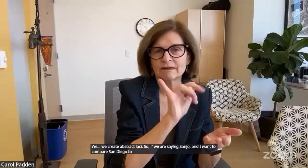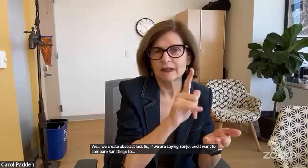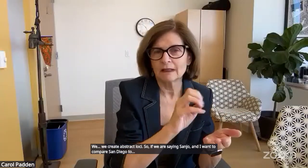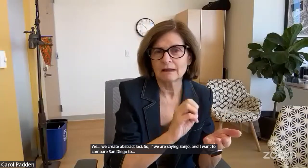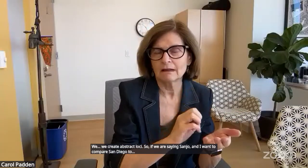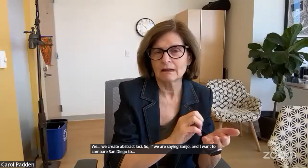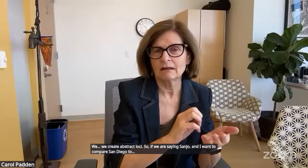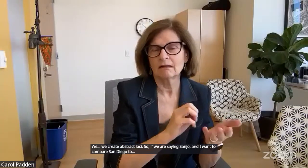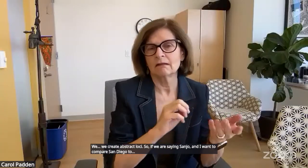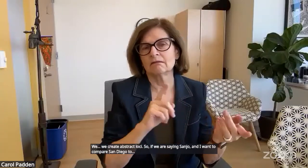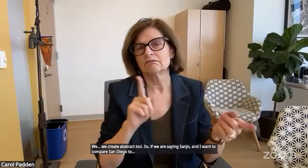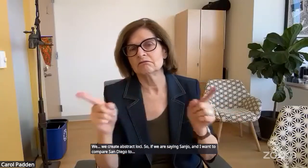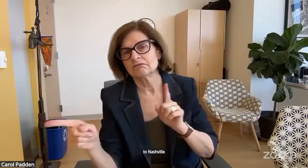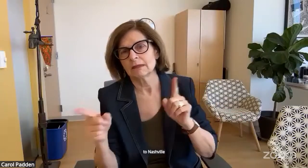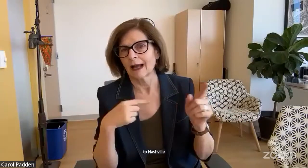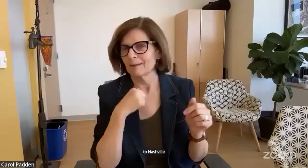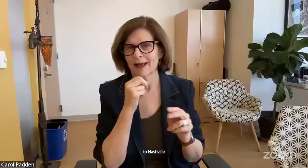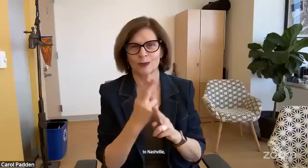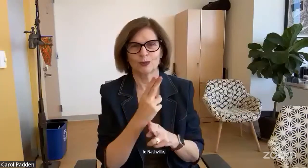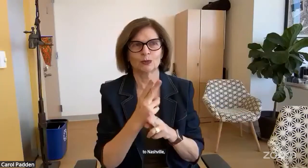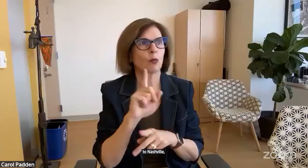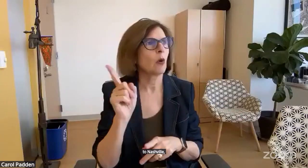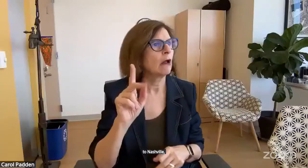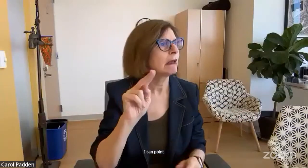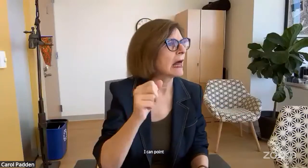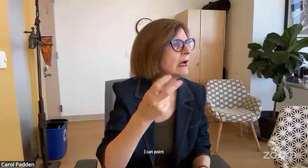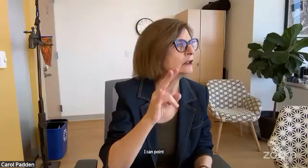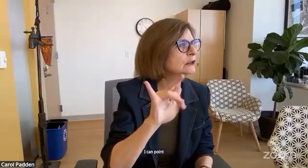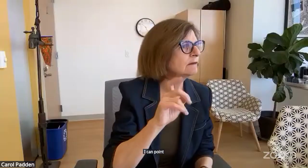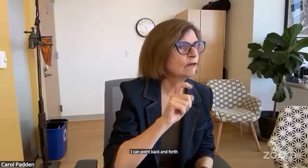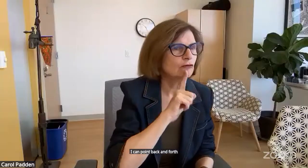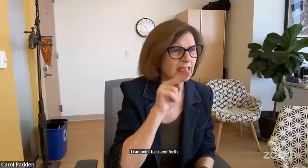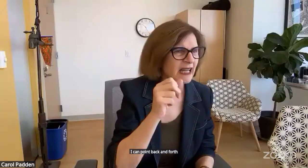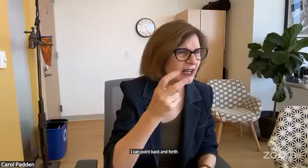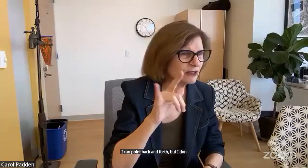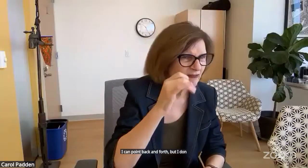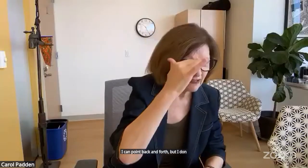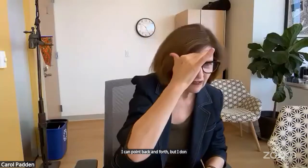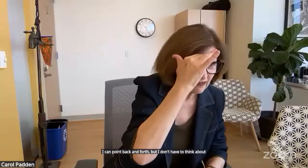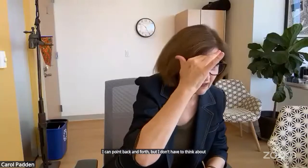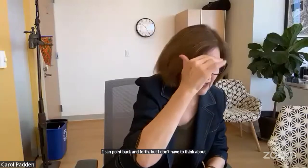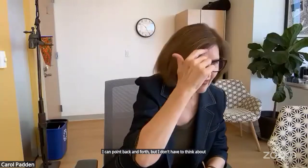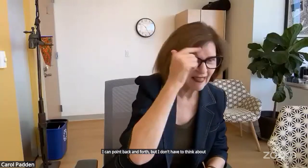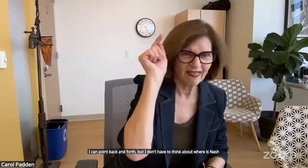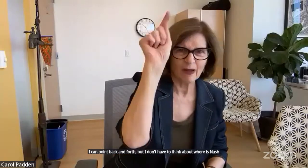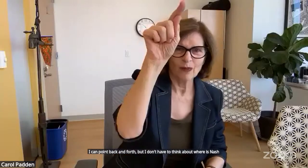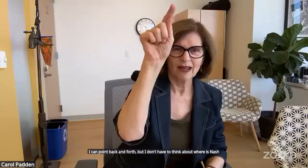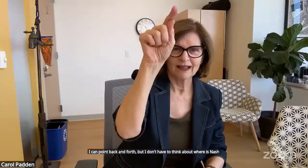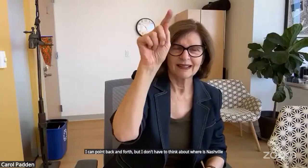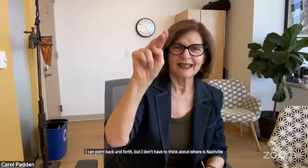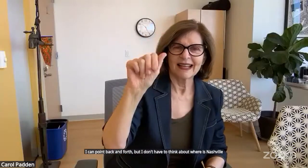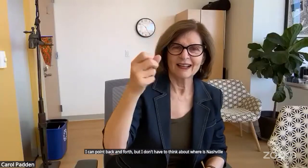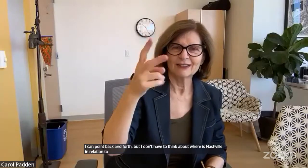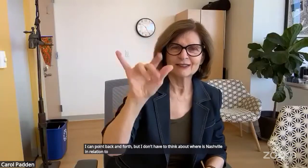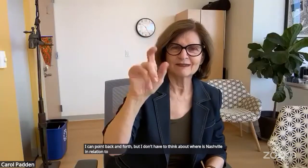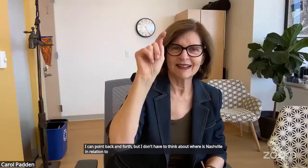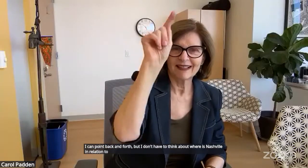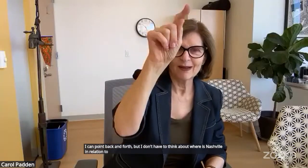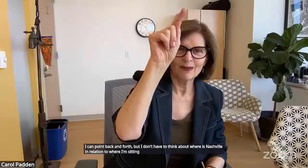to Nashville, I can point back and forth, but I don't have to think about where is Nashville in relation to where I'm sitting right now.